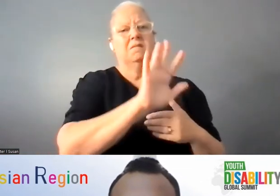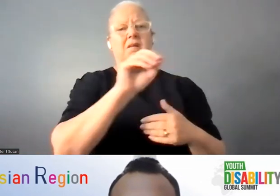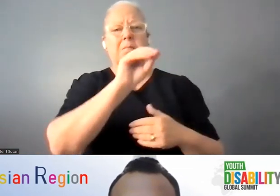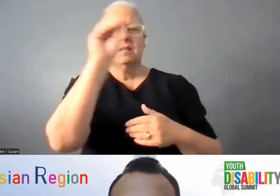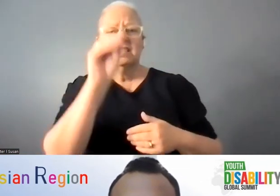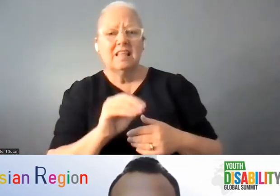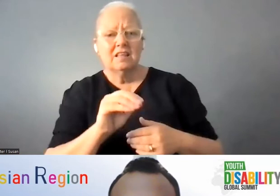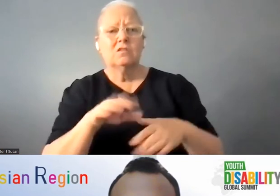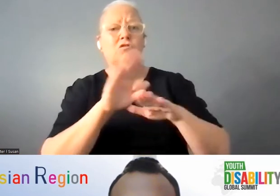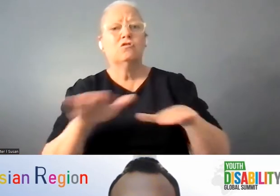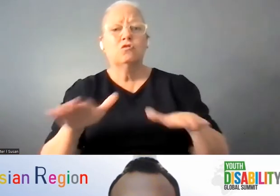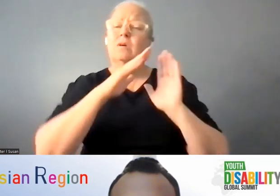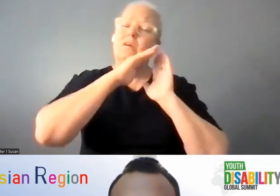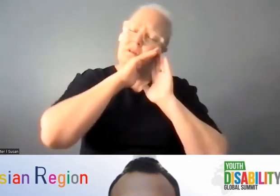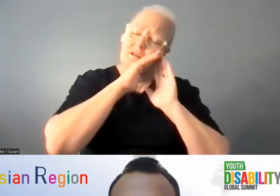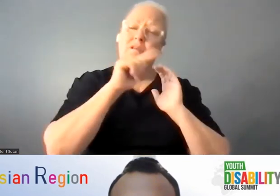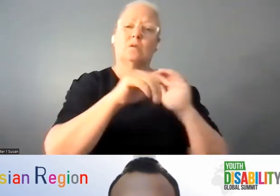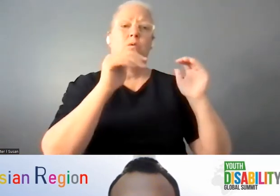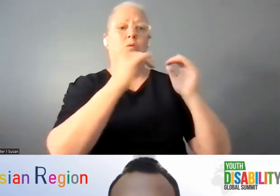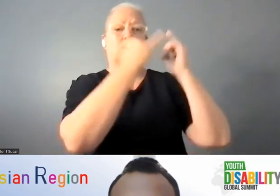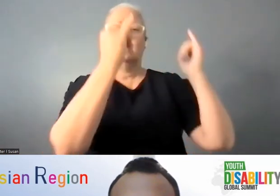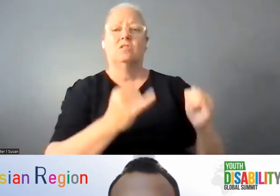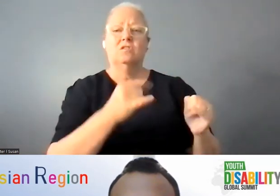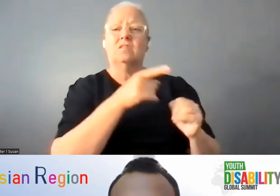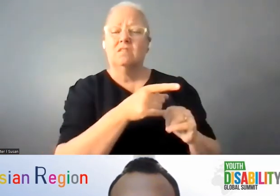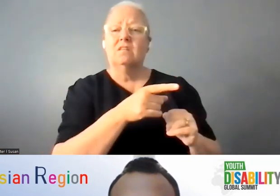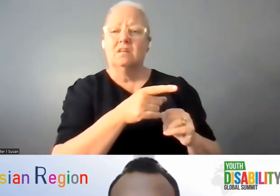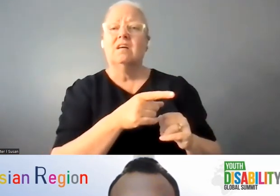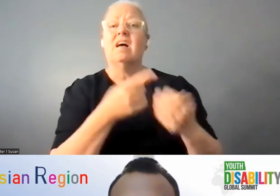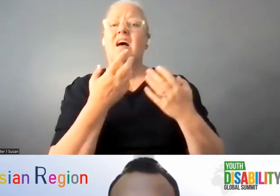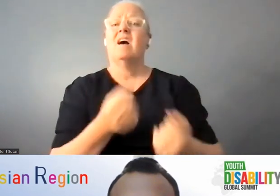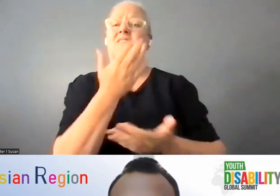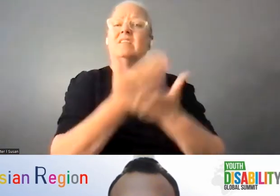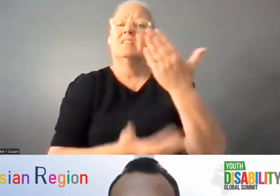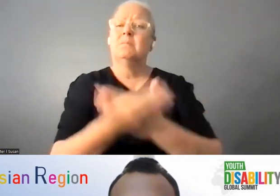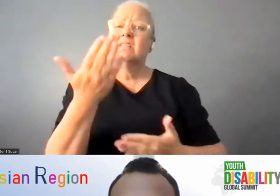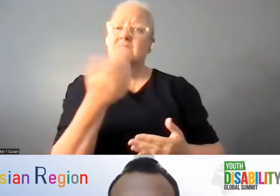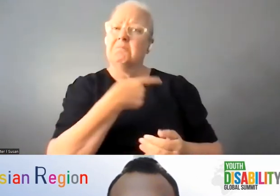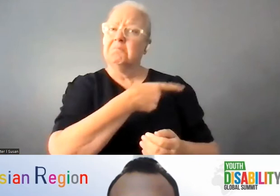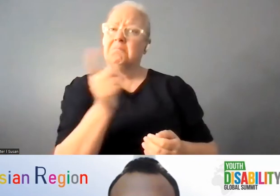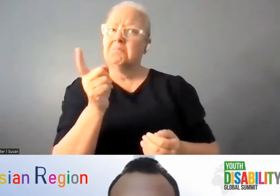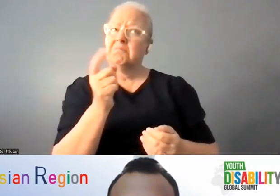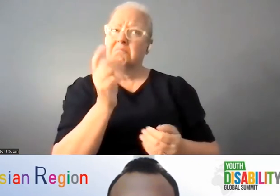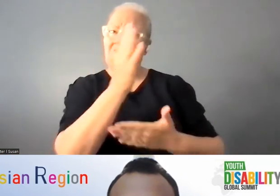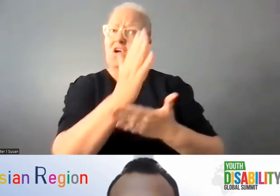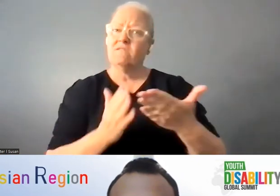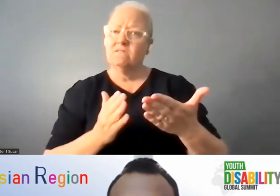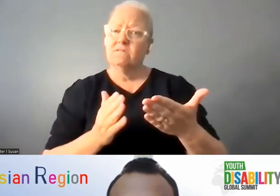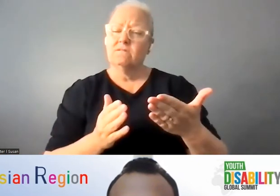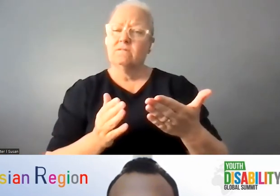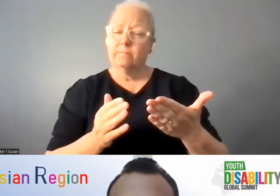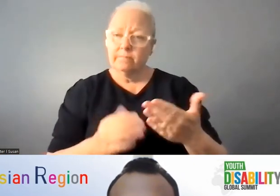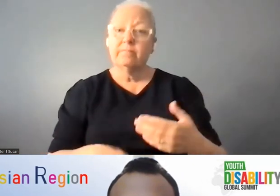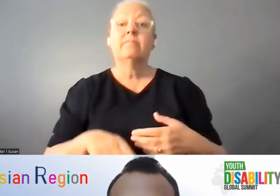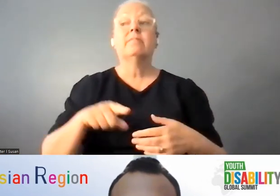in institutions were children having some form of disability. And we also found that the caregivers,